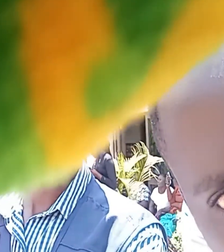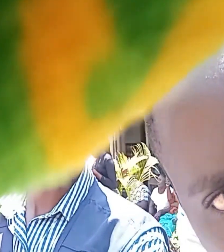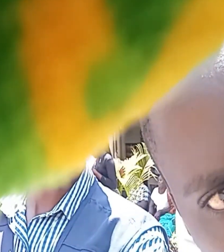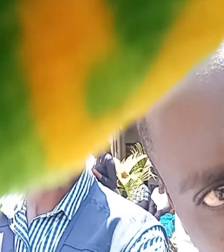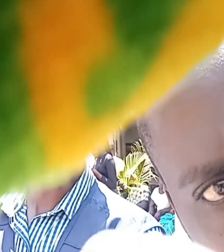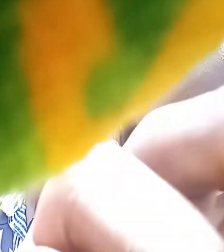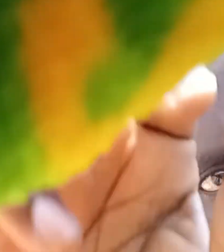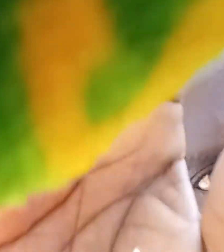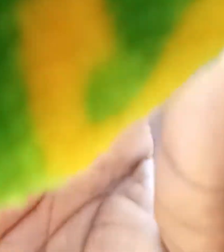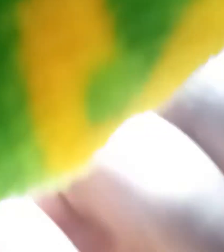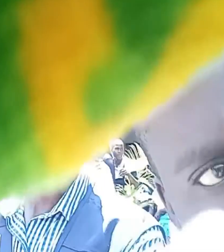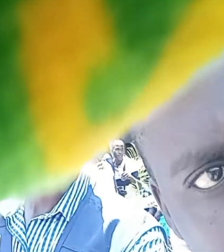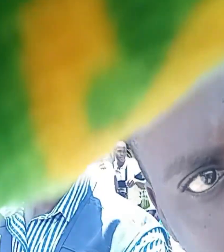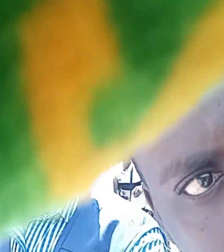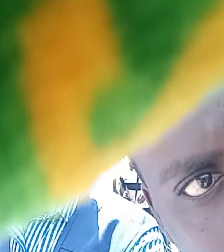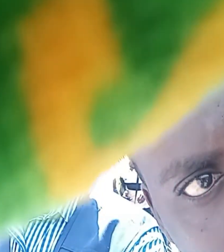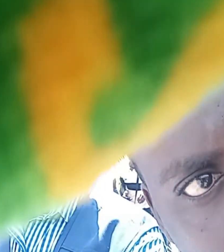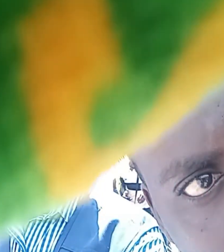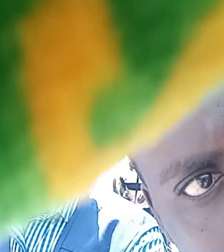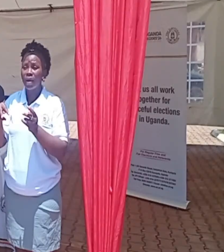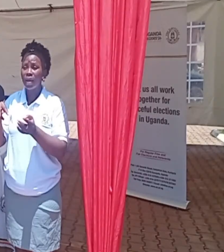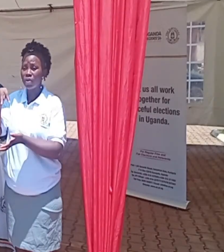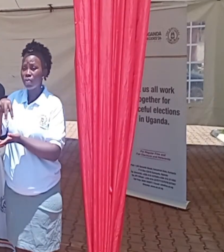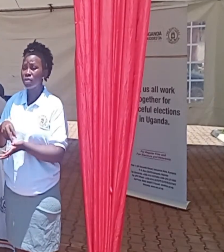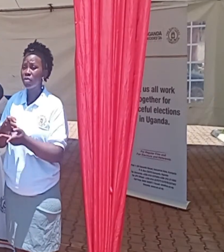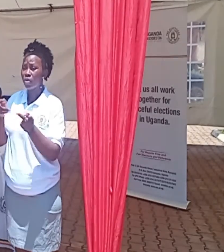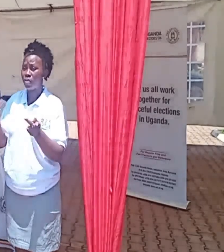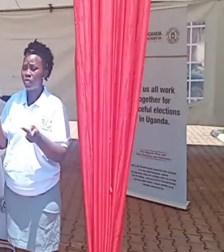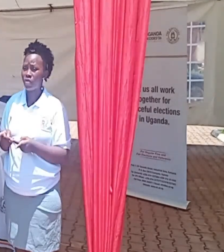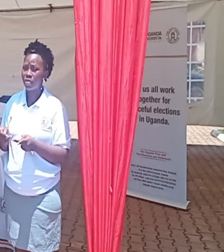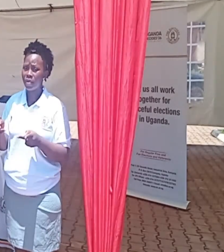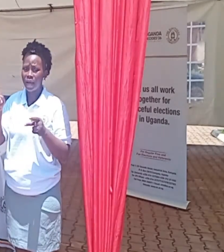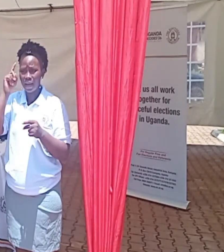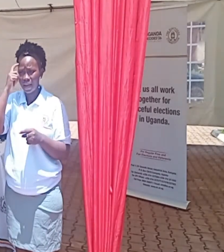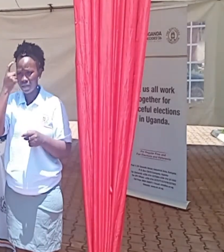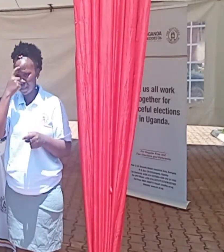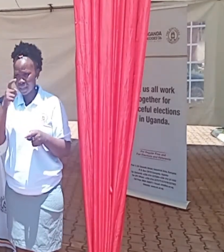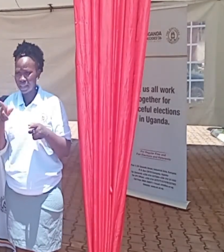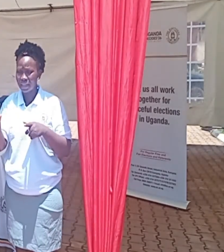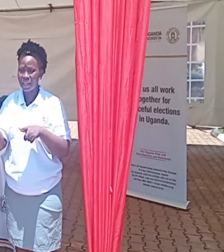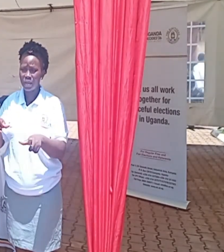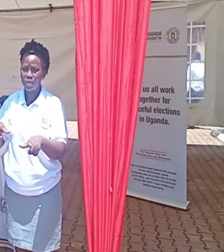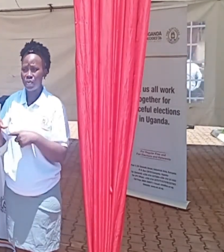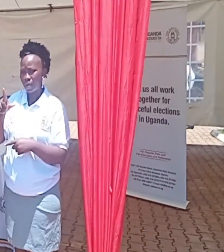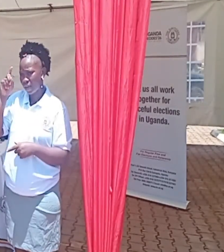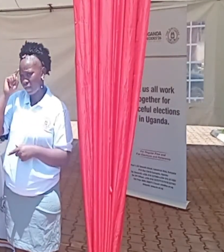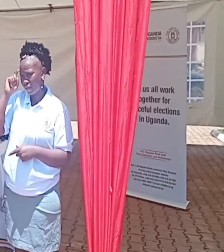twamaze okusunsulamu abagenda kwesimbawo ku bifo bya gavumenti z'ebitundu